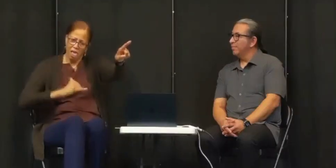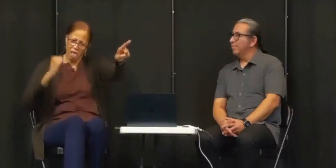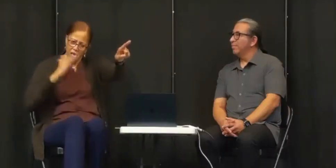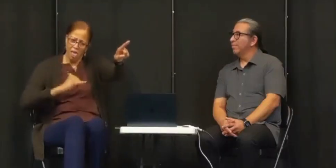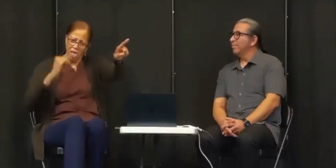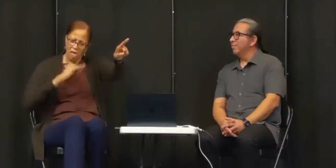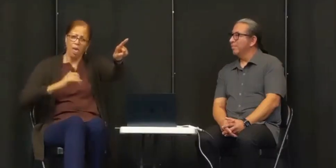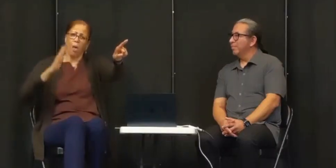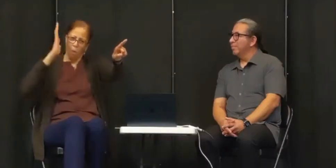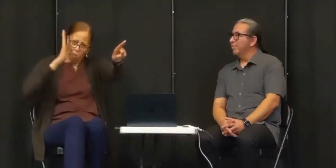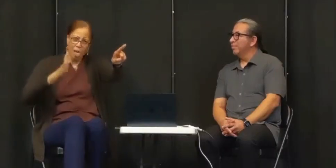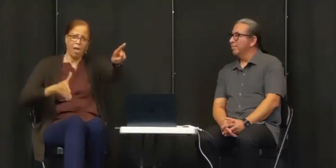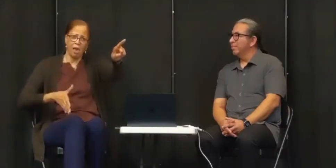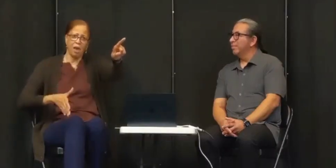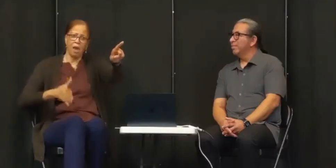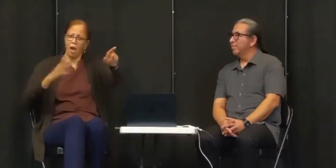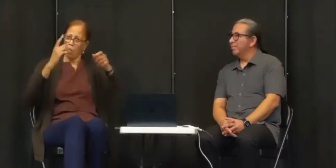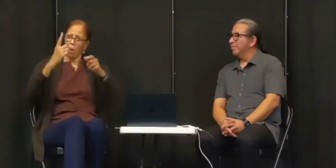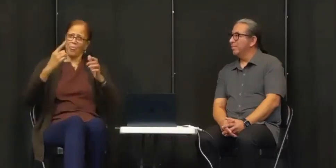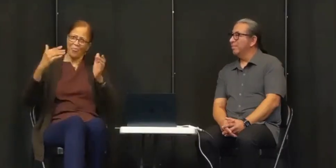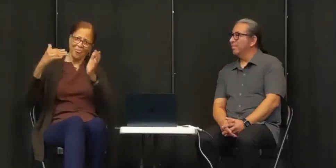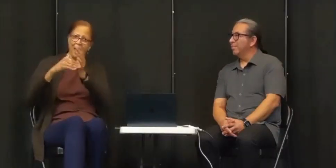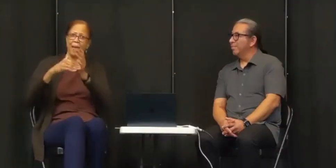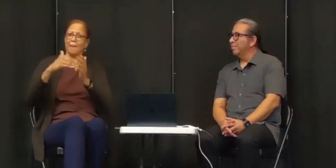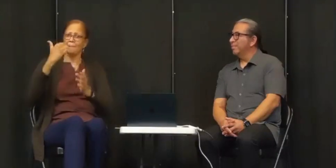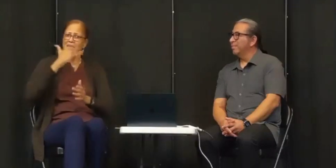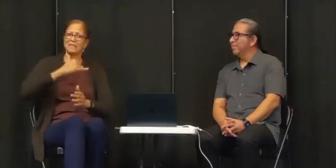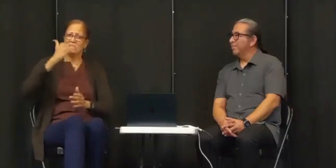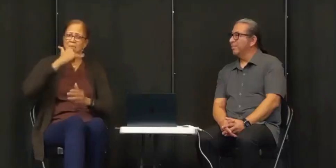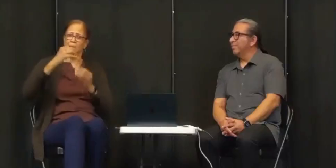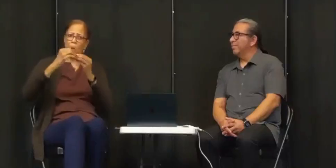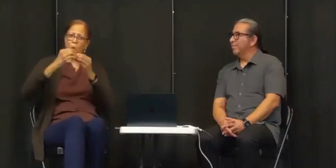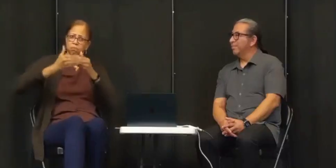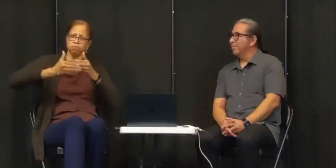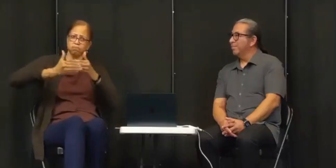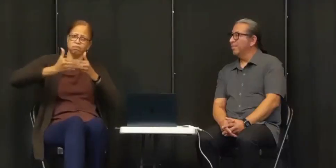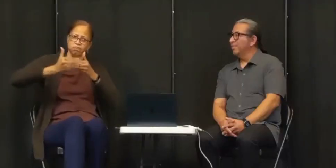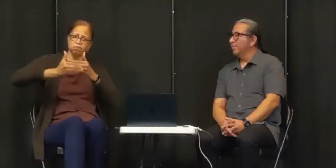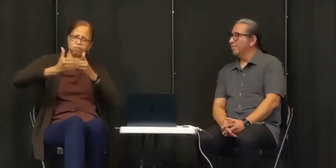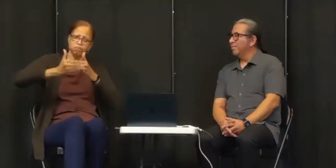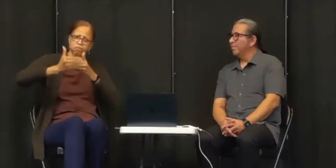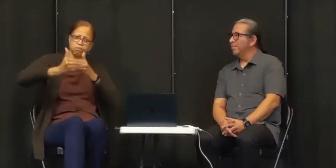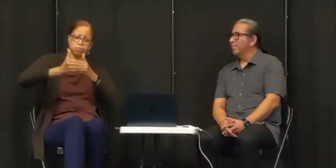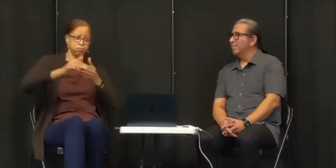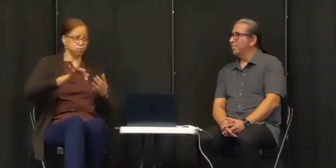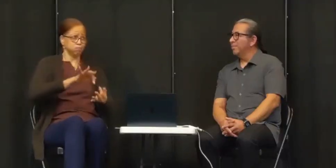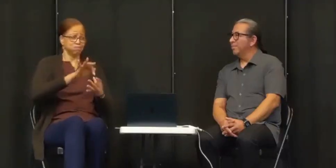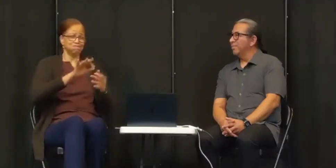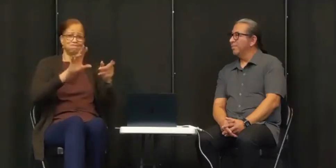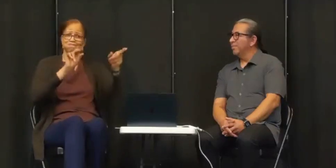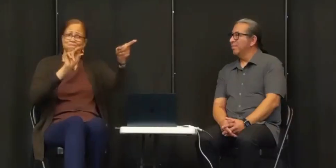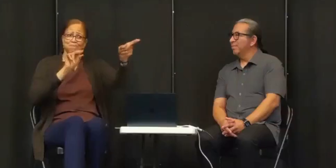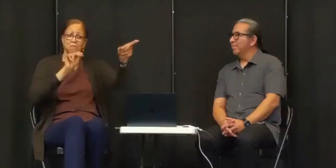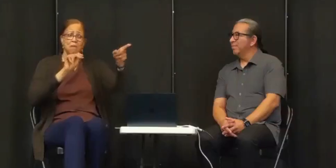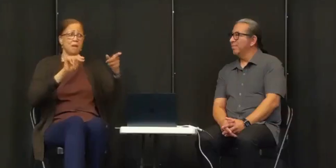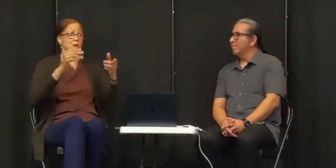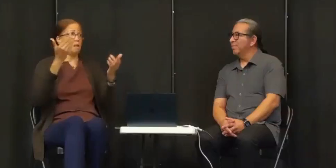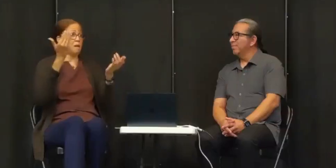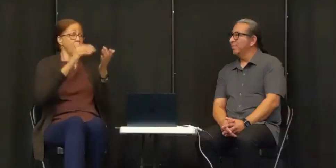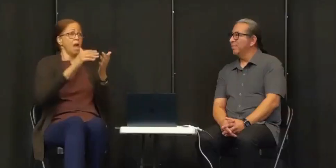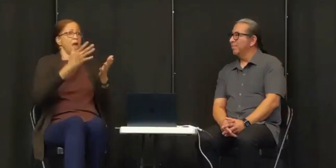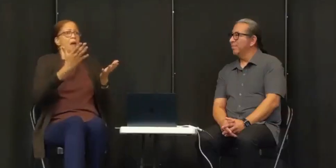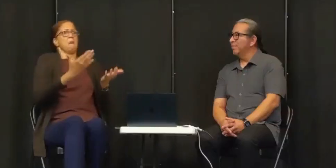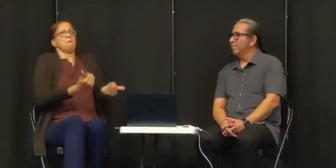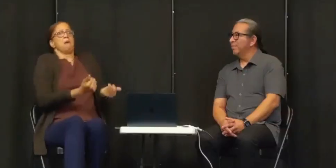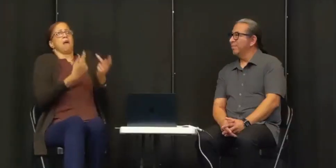They will make mistakes. They will make mistakes. They will make 1,000 mistakes over and over. Will